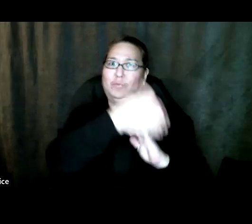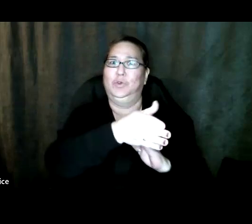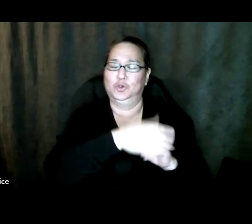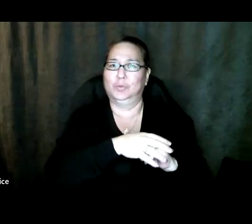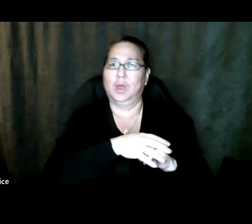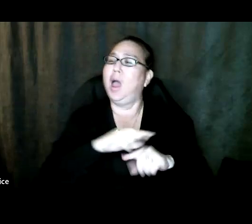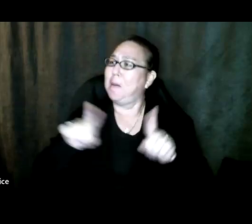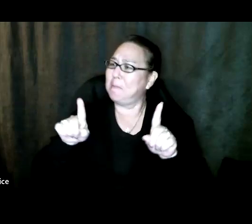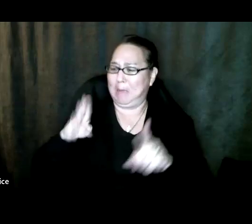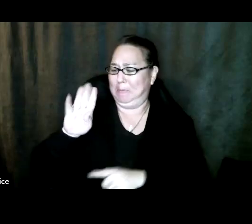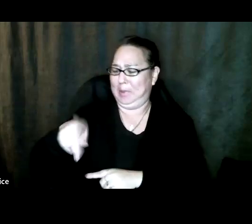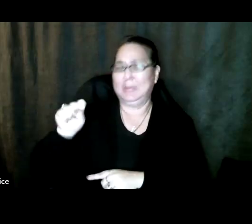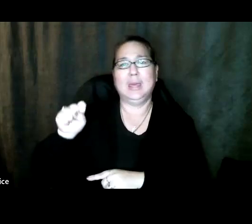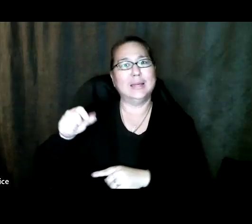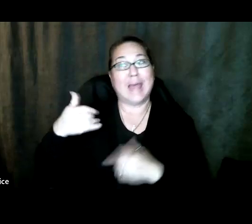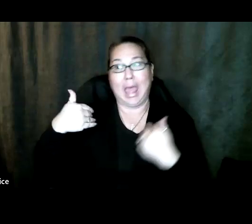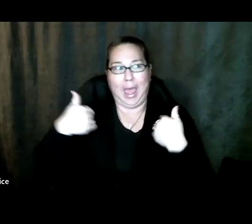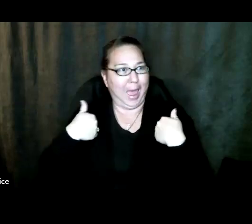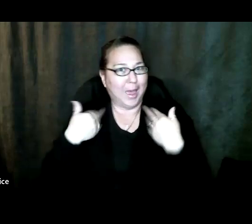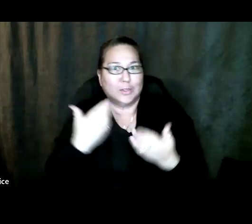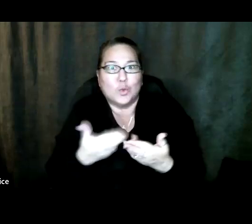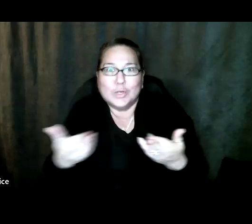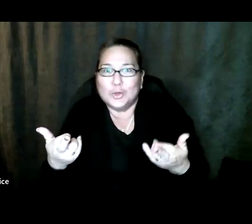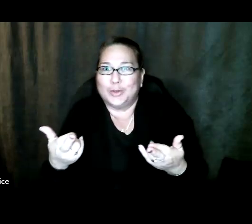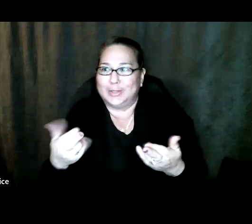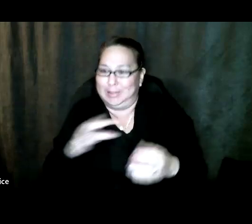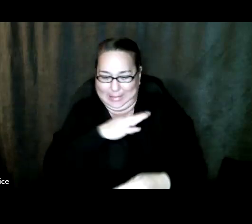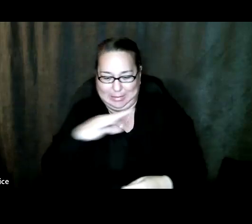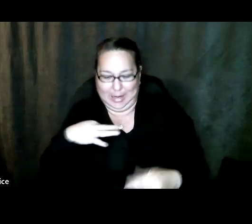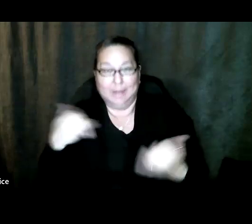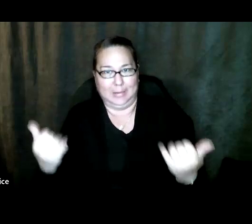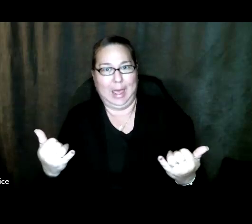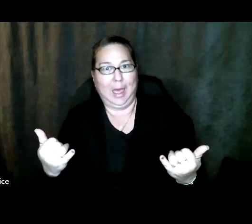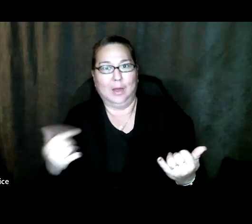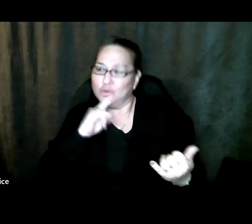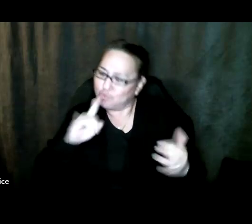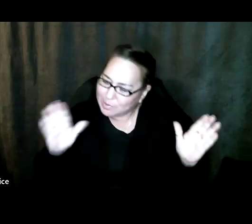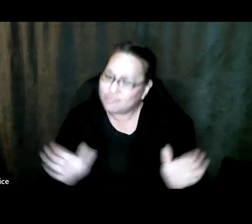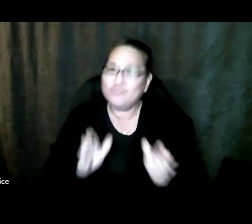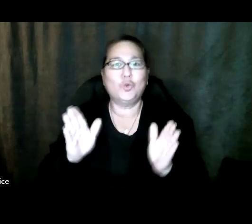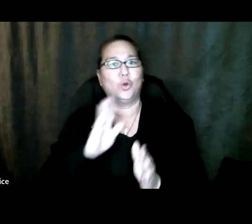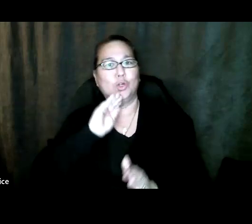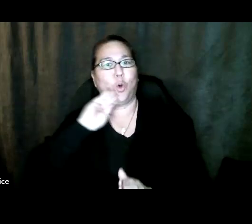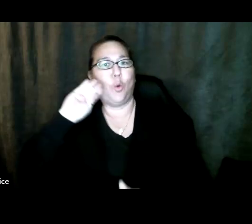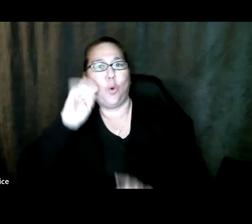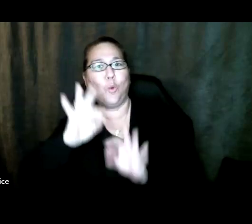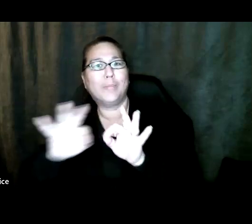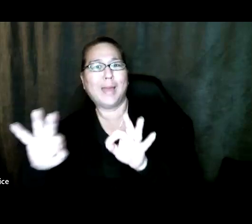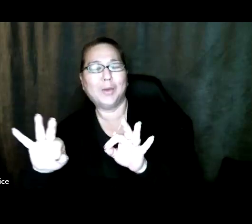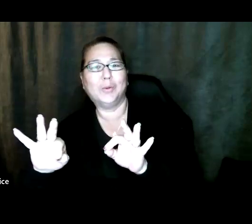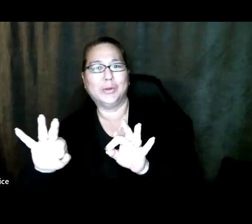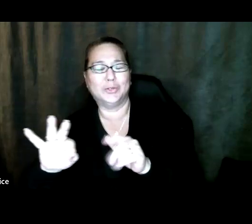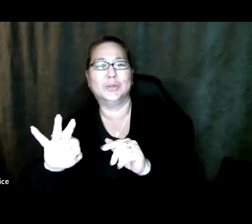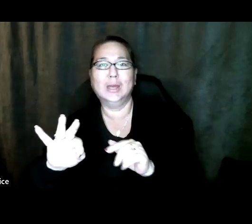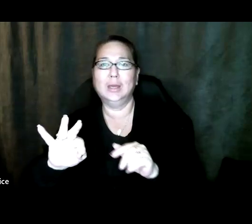the resources and staff now to promote parents' use of native language at home. It just requires the political will